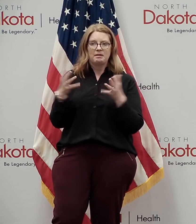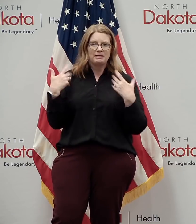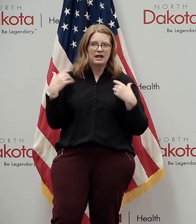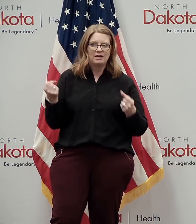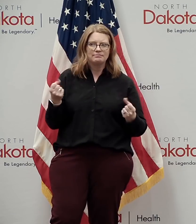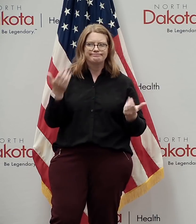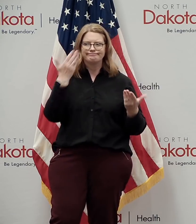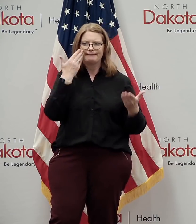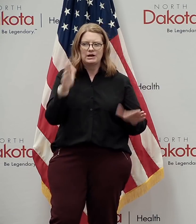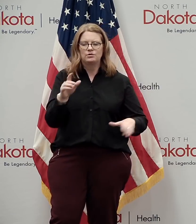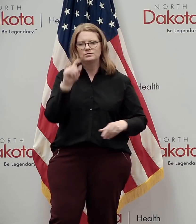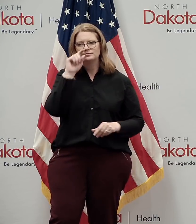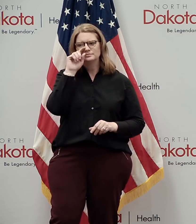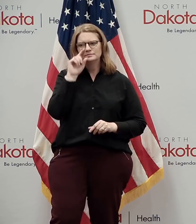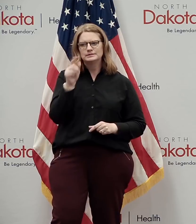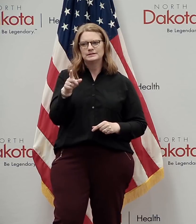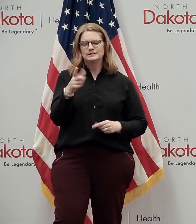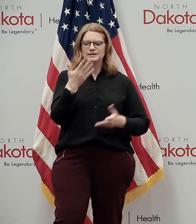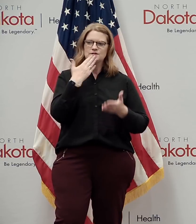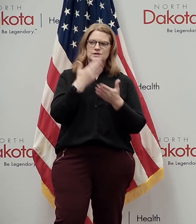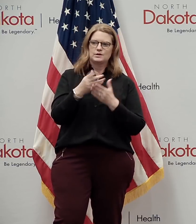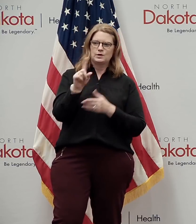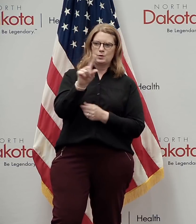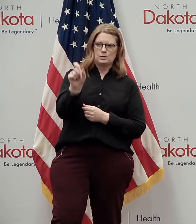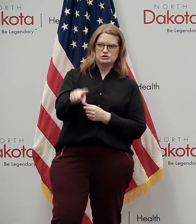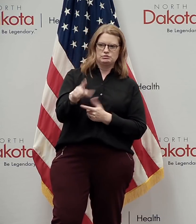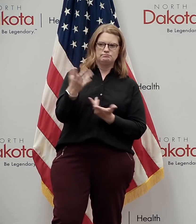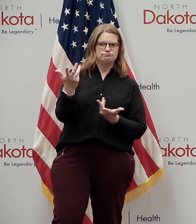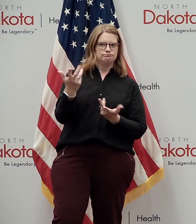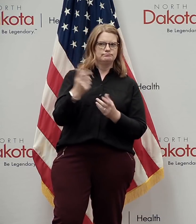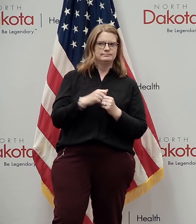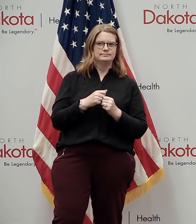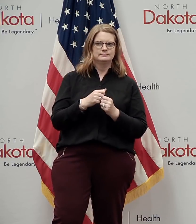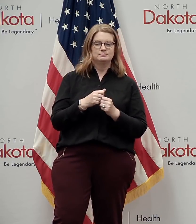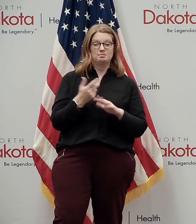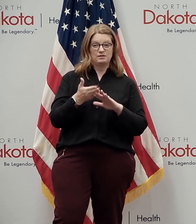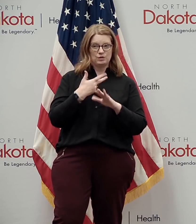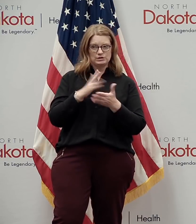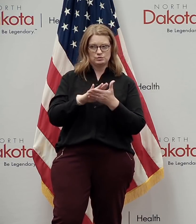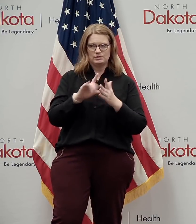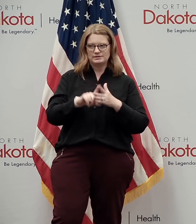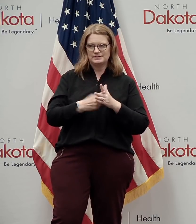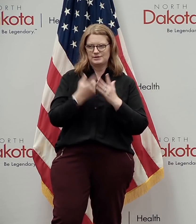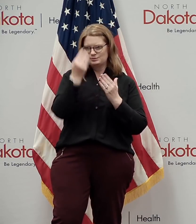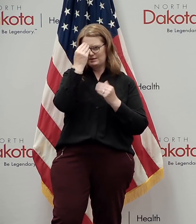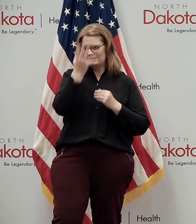but good question, and we'll have an answer before school starts.